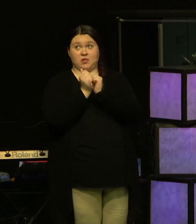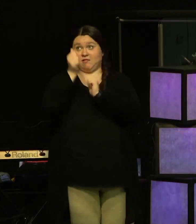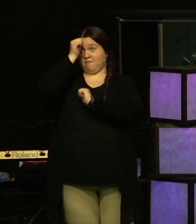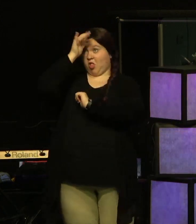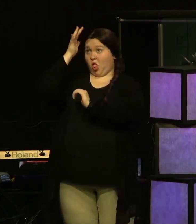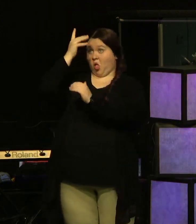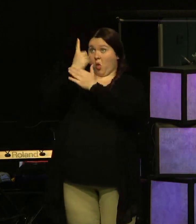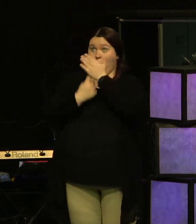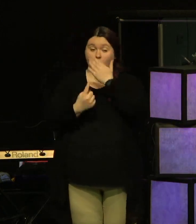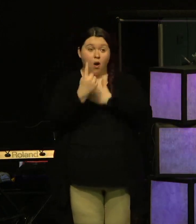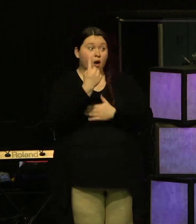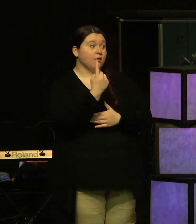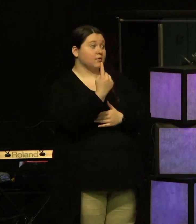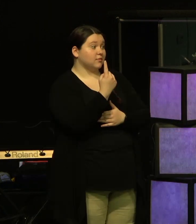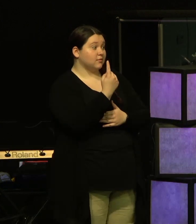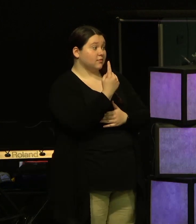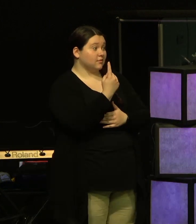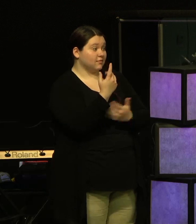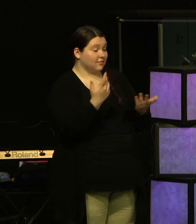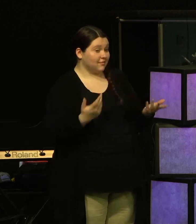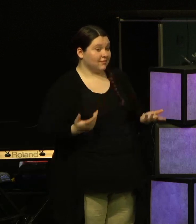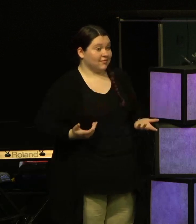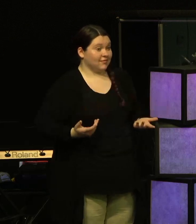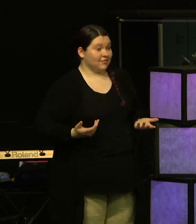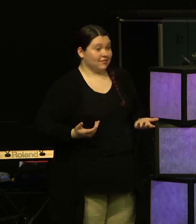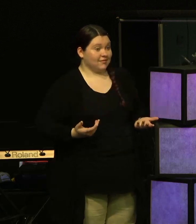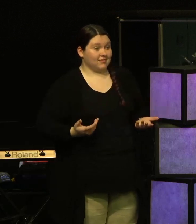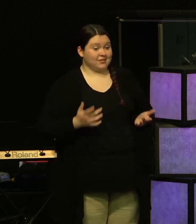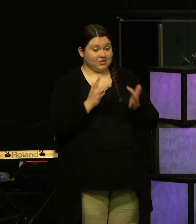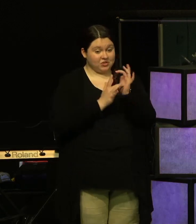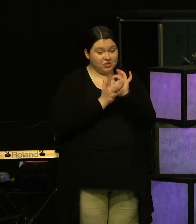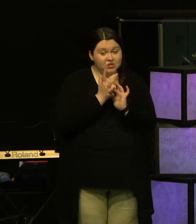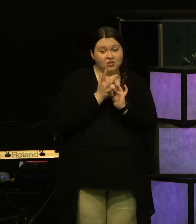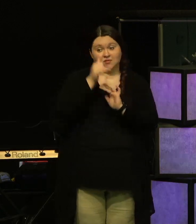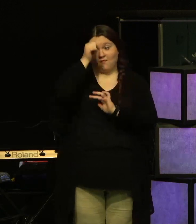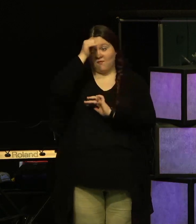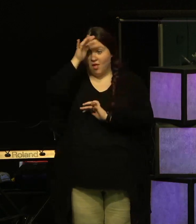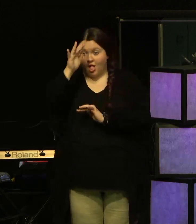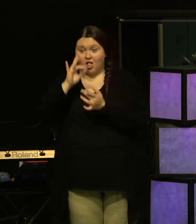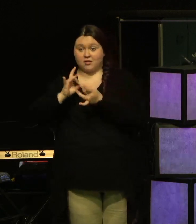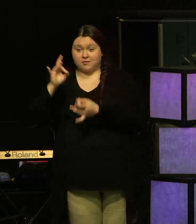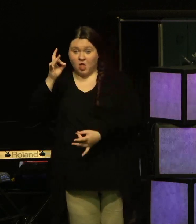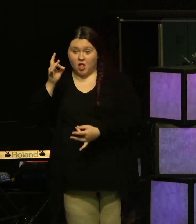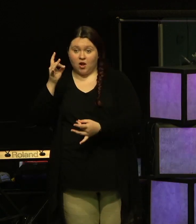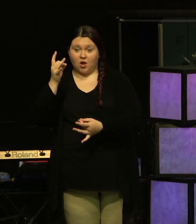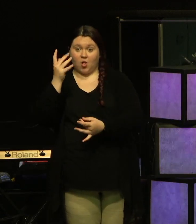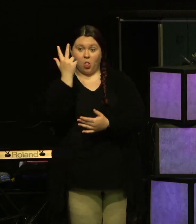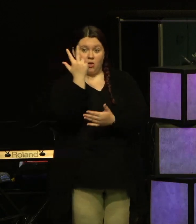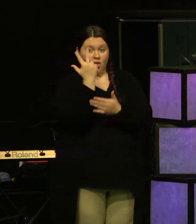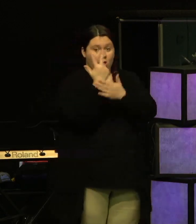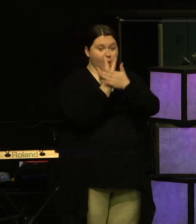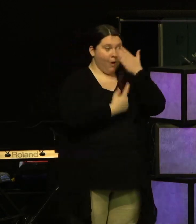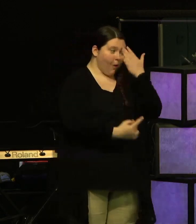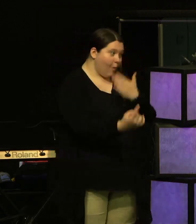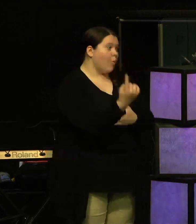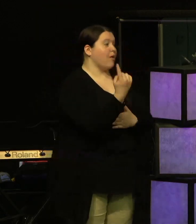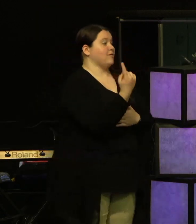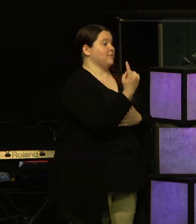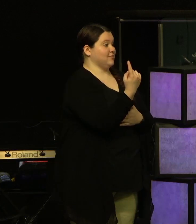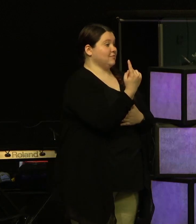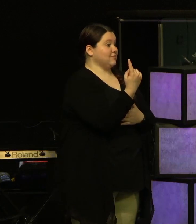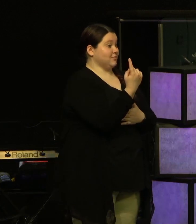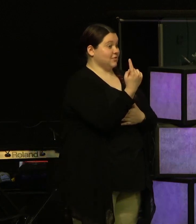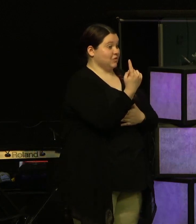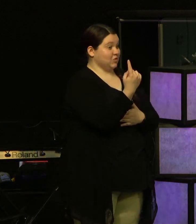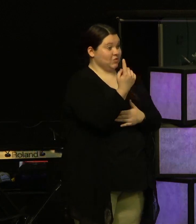Didn't Jesus say that? He and the Father and the Holy Spirit are three in one. And when you've